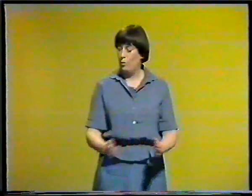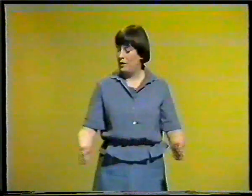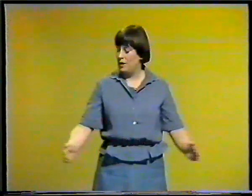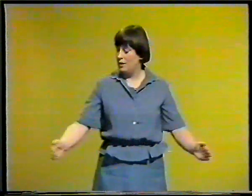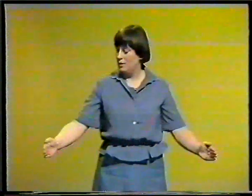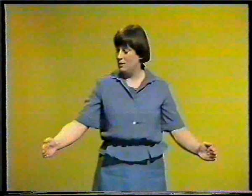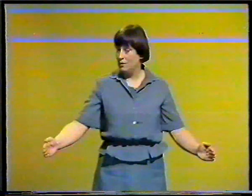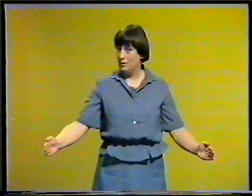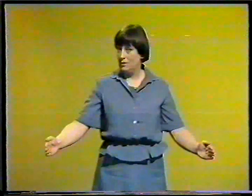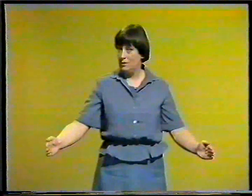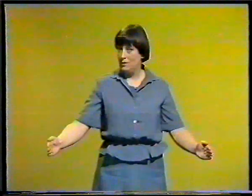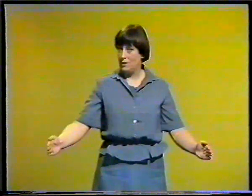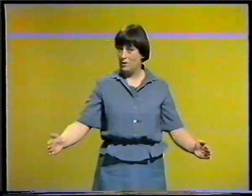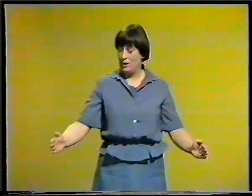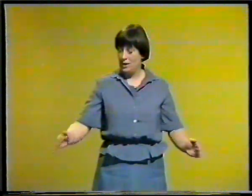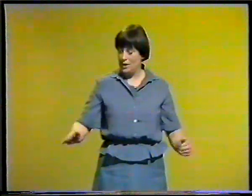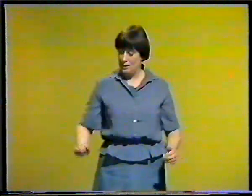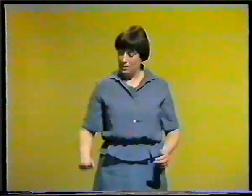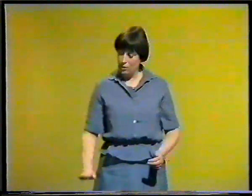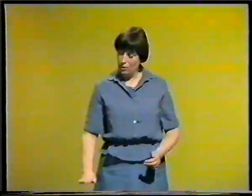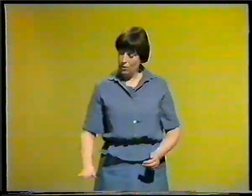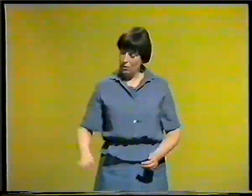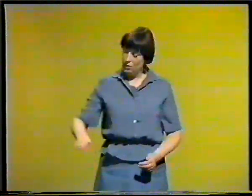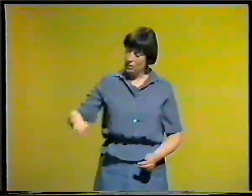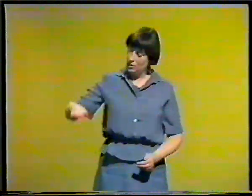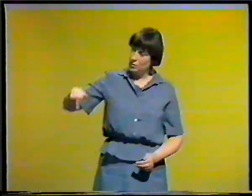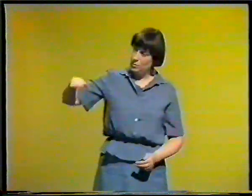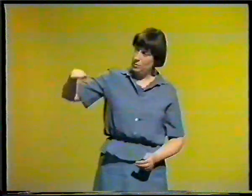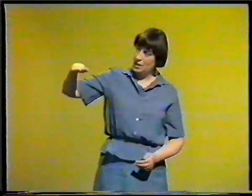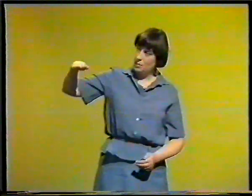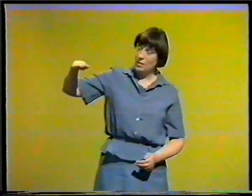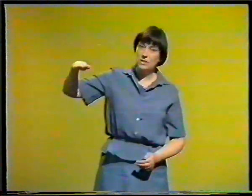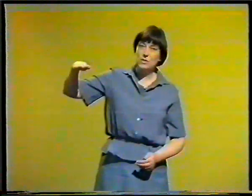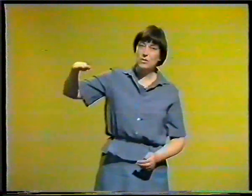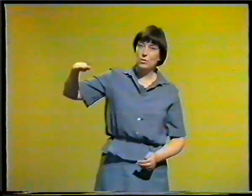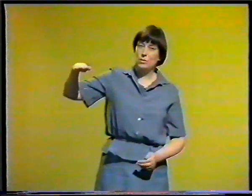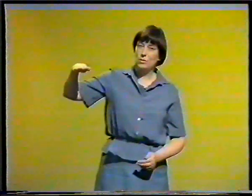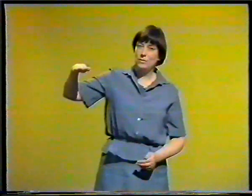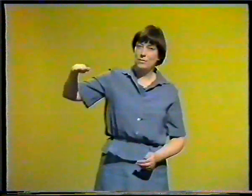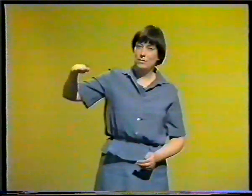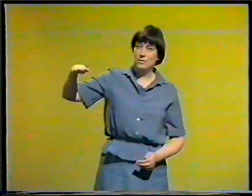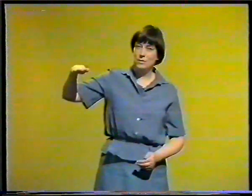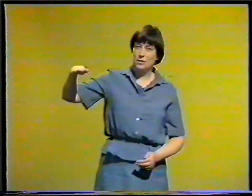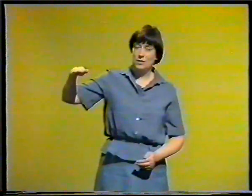big that way, or big because it's tall.